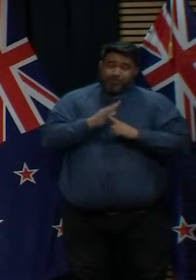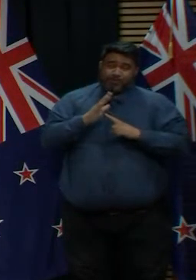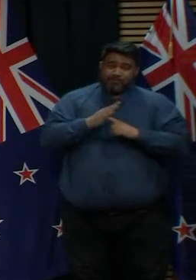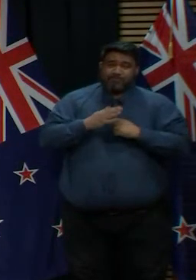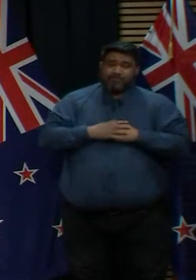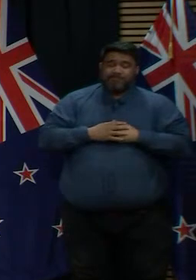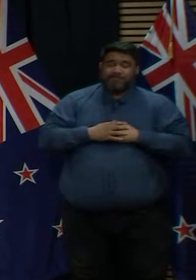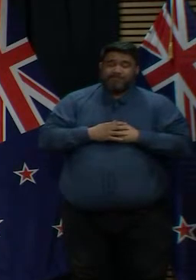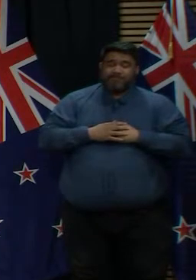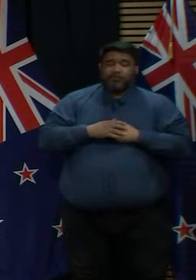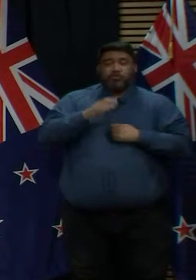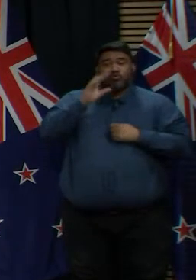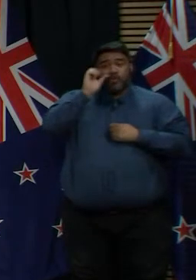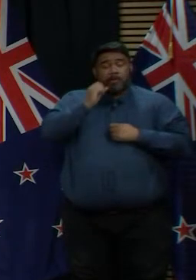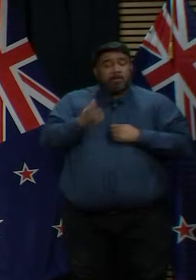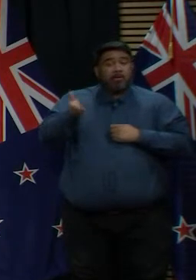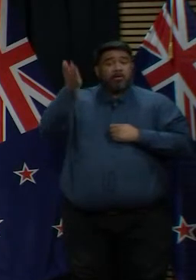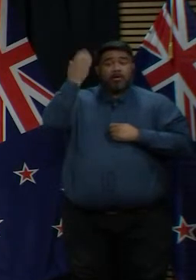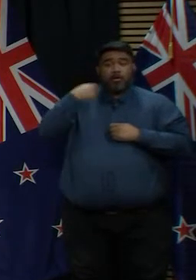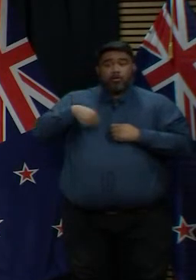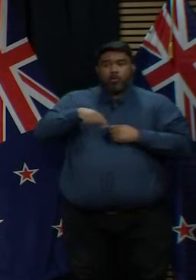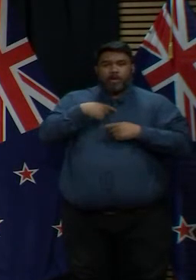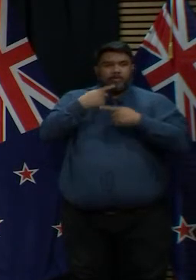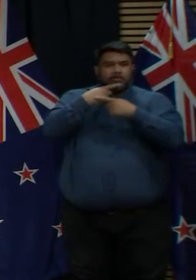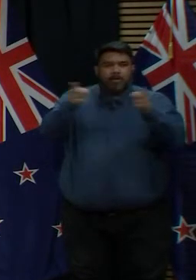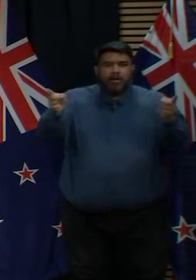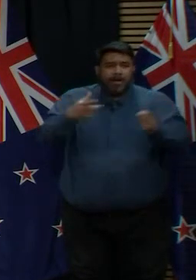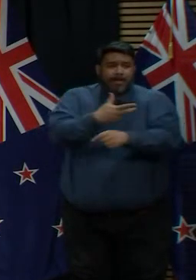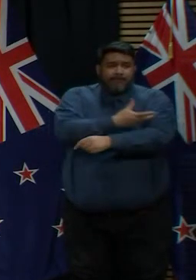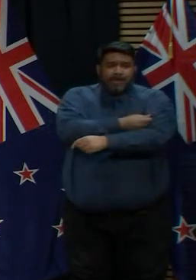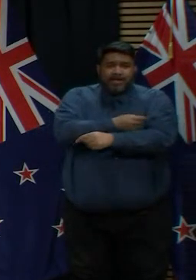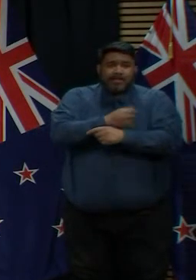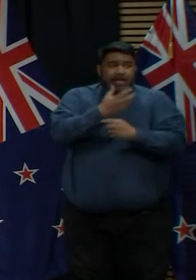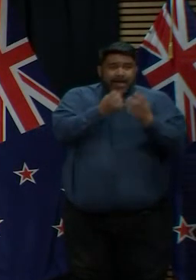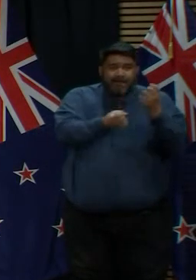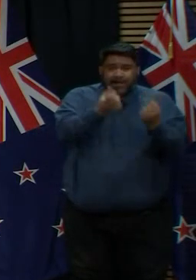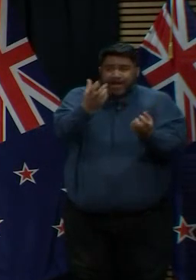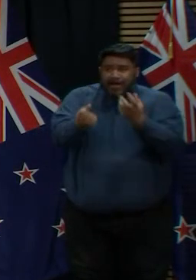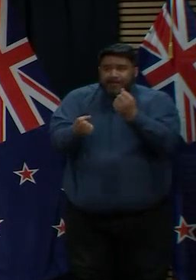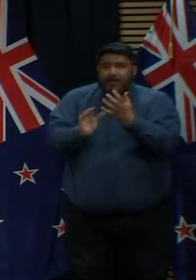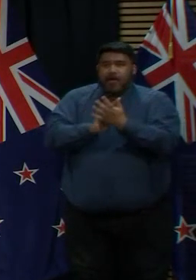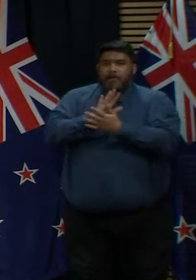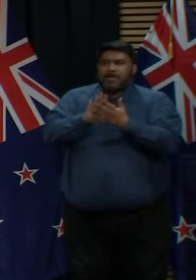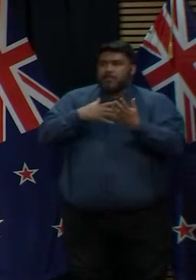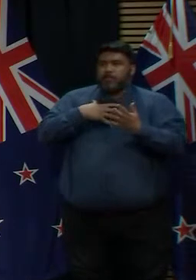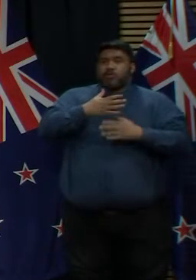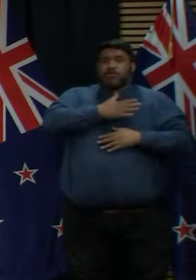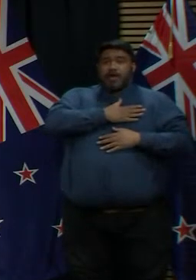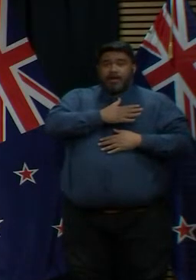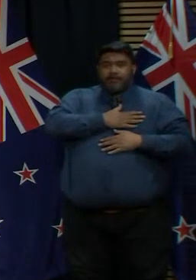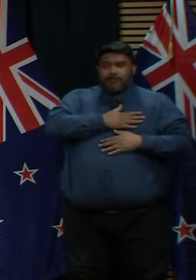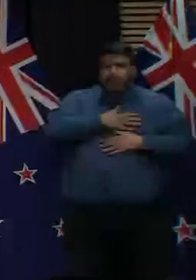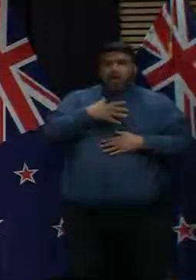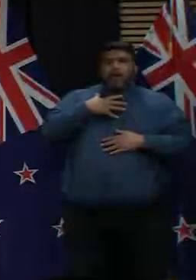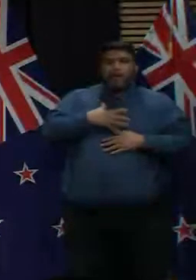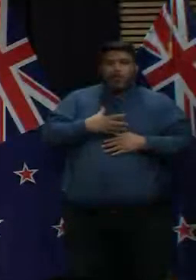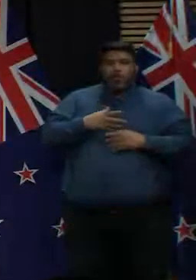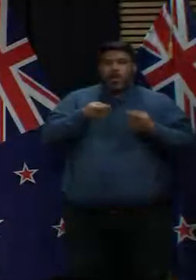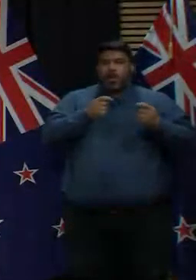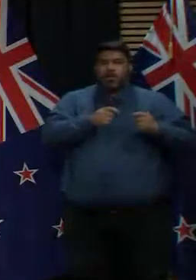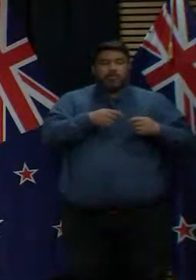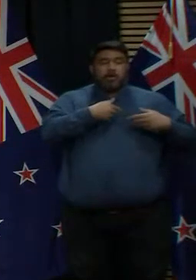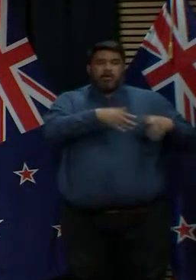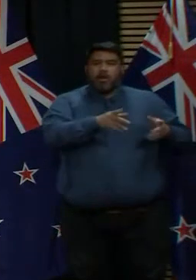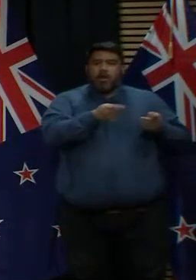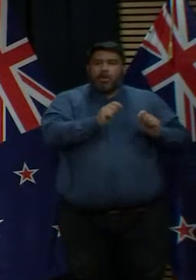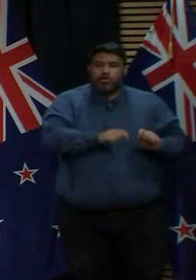vaccination campaign, the more New Zealanders who get vaccinated, the more opportunities open up to us and the more freedoms we gain. They mean we don't